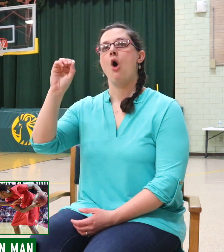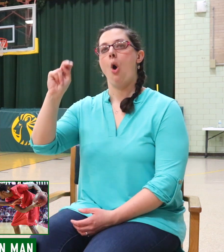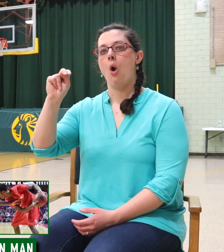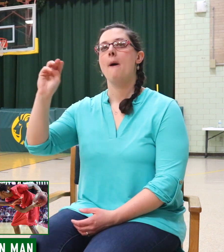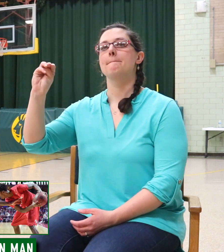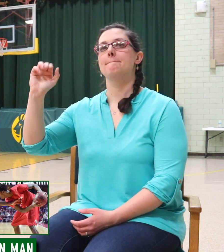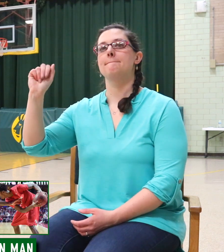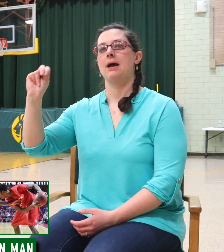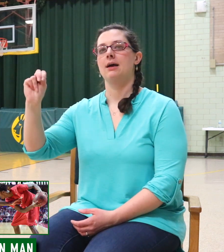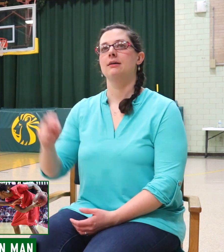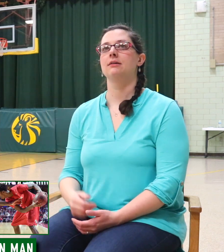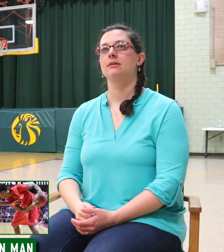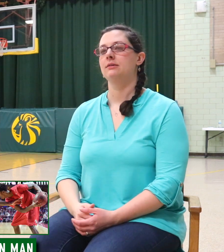Man on man